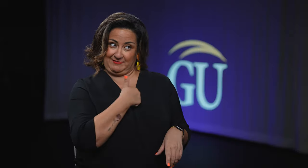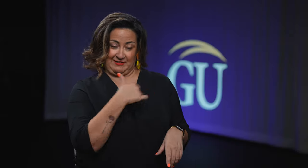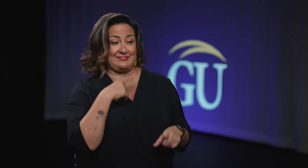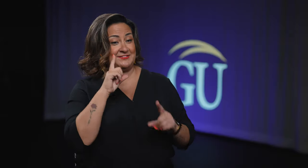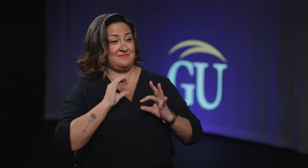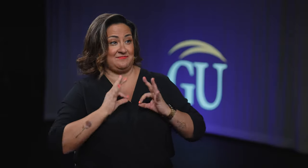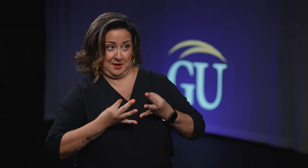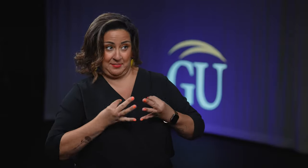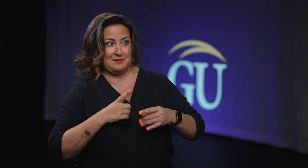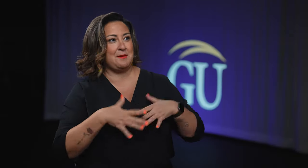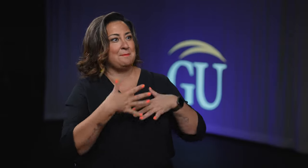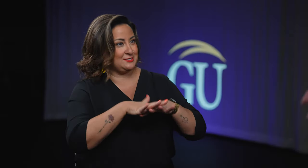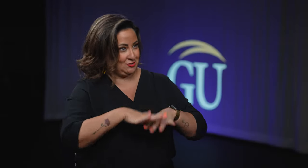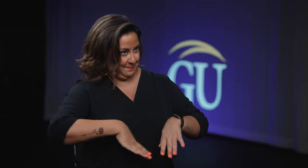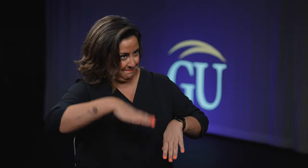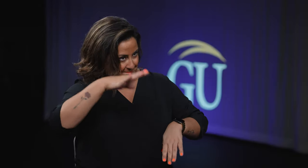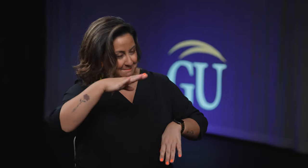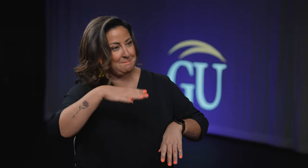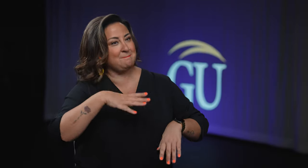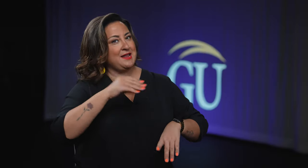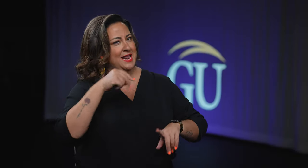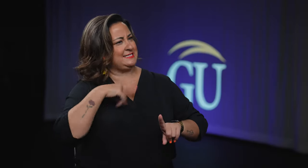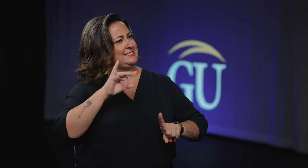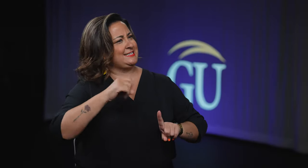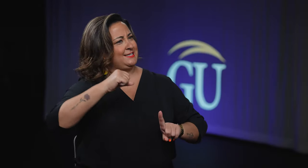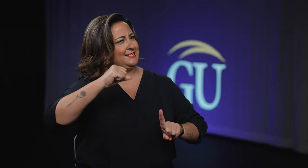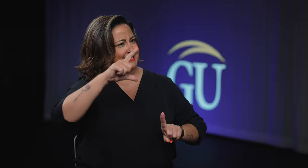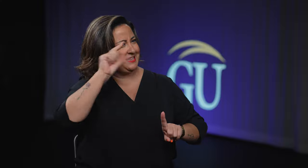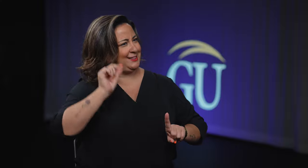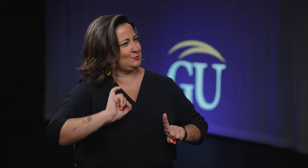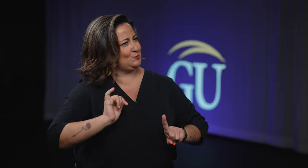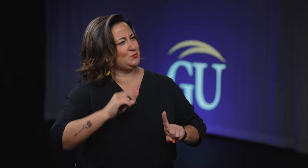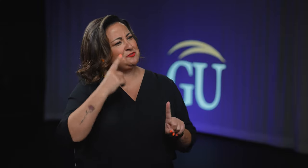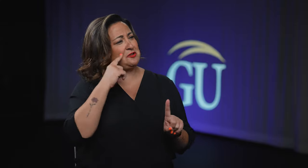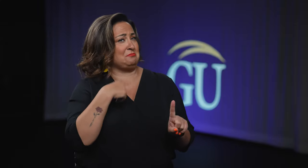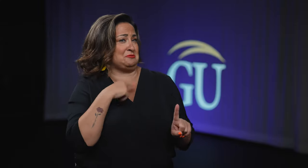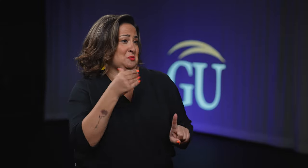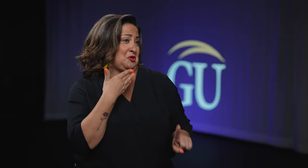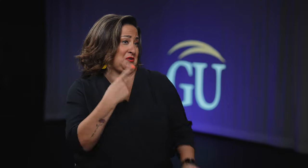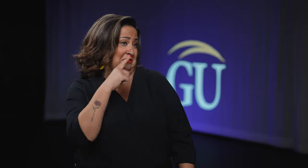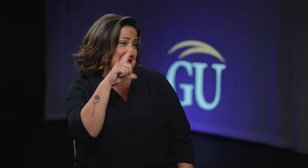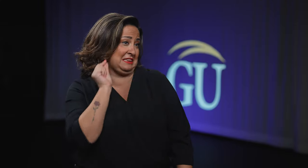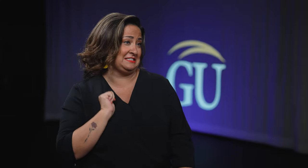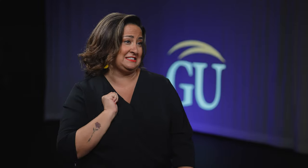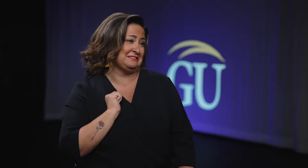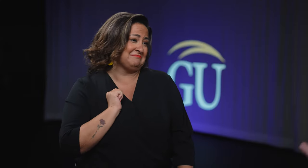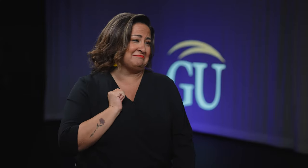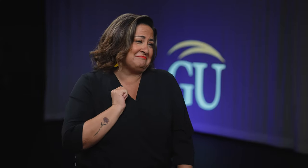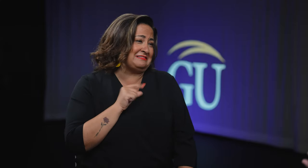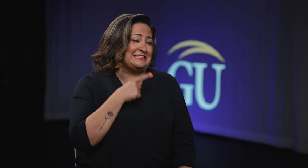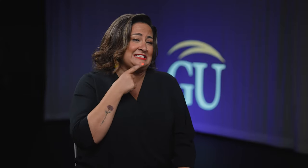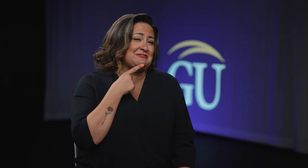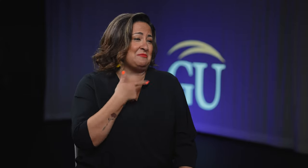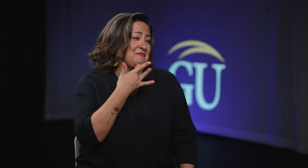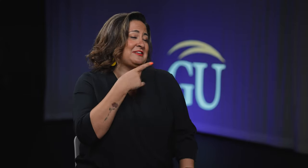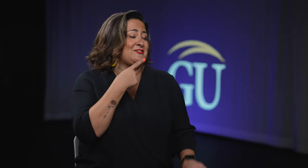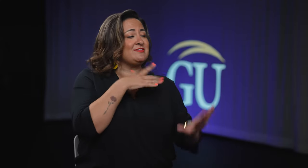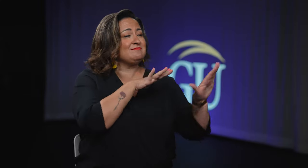family and grew up in mainstream schooling, but I was resistant to Gallaudet. I felt like I was too good for it. I felt like I